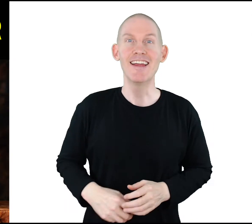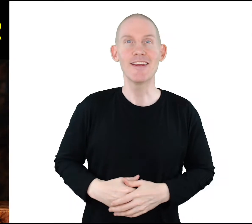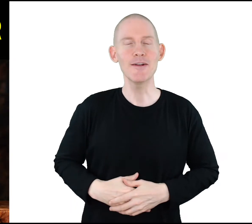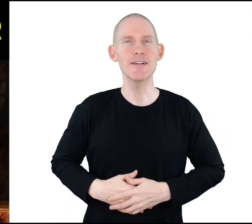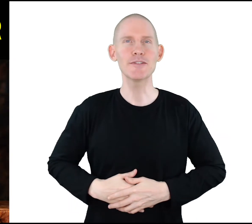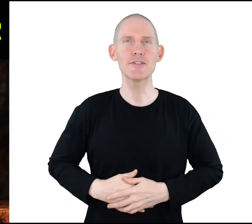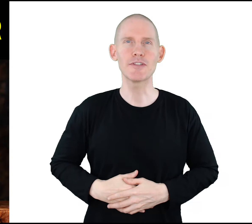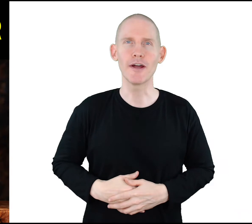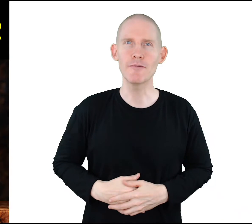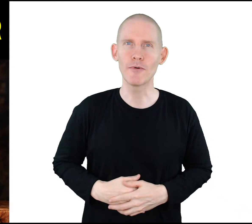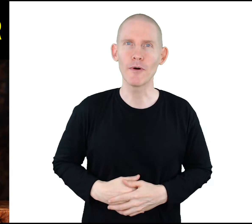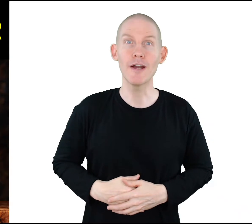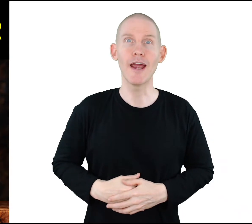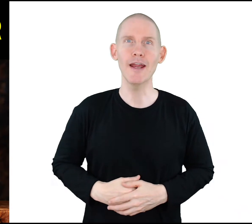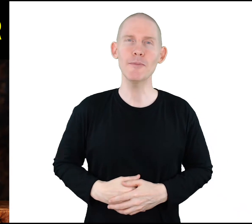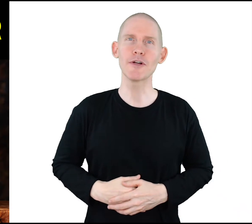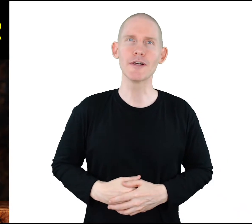Here is a sign for hamburger.